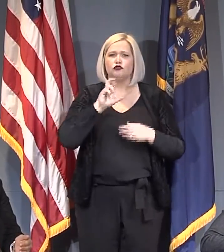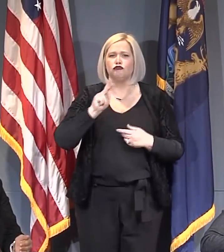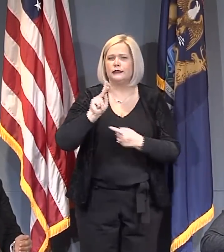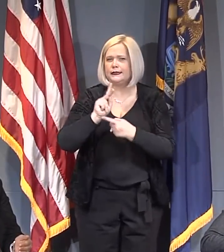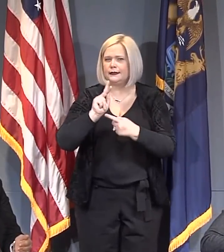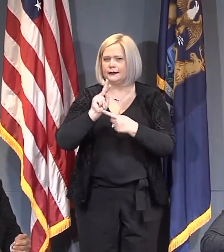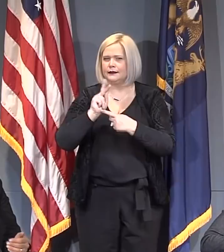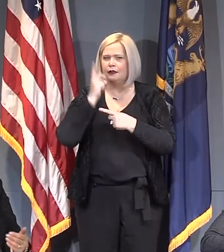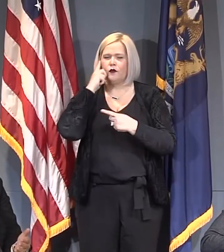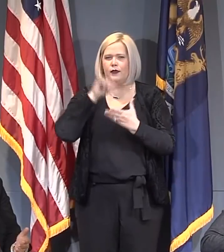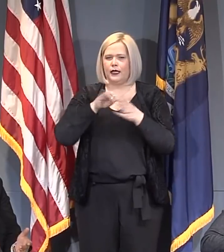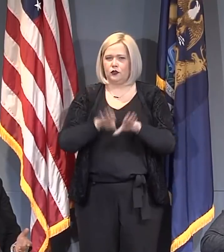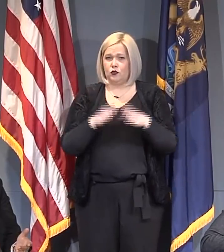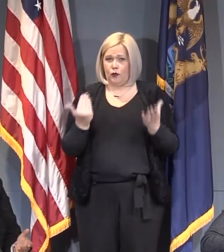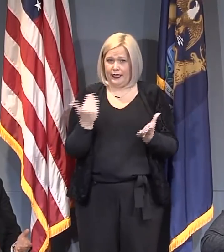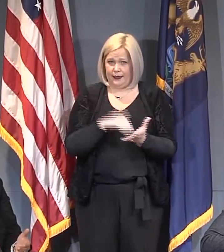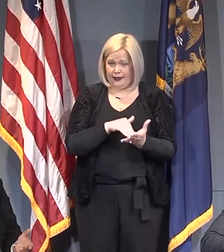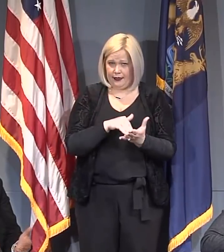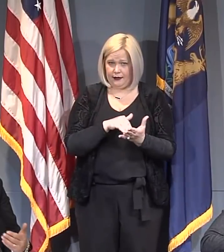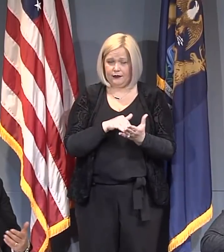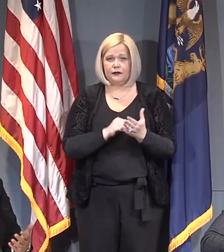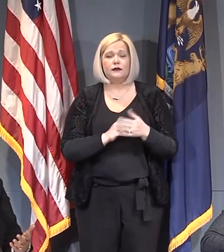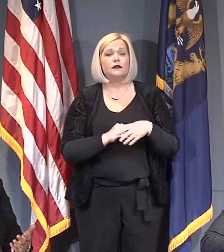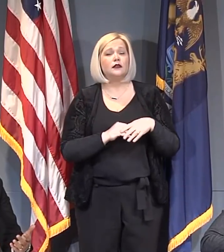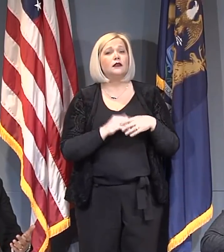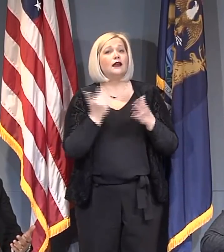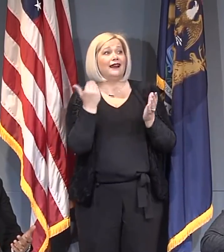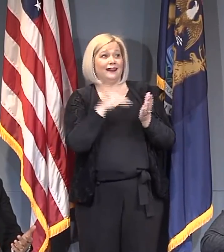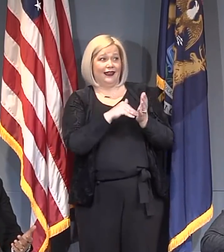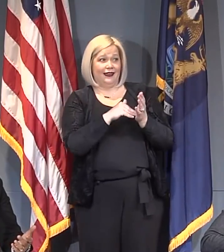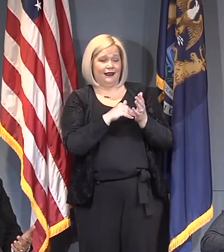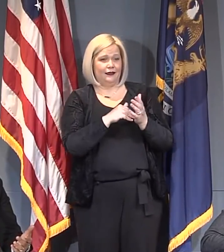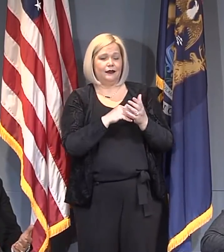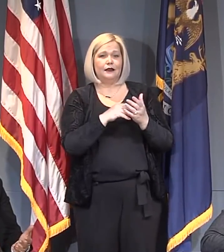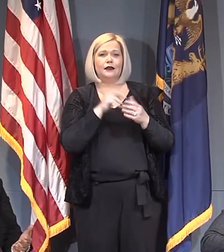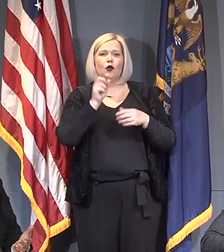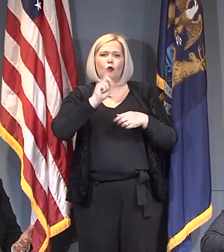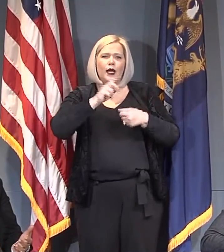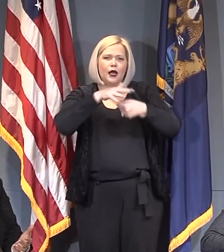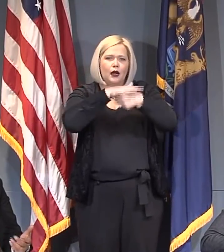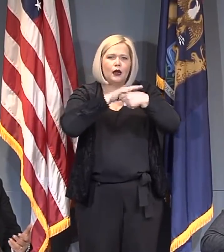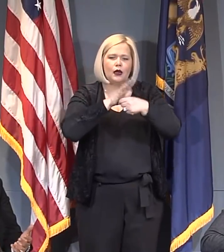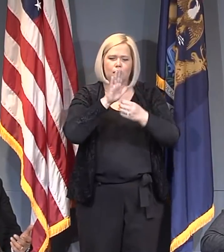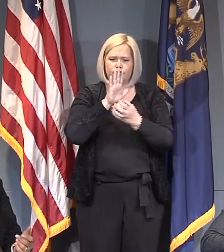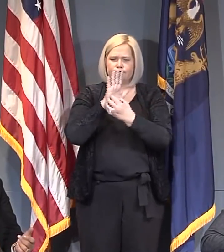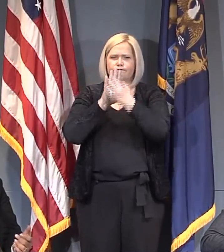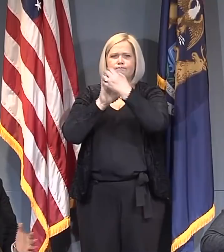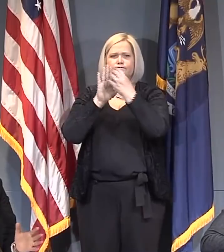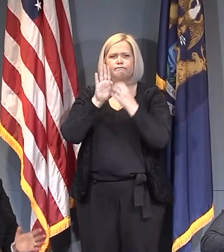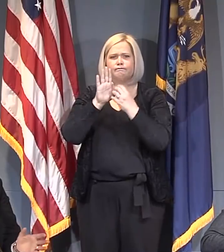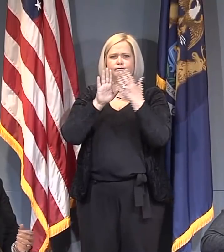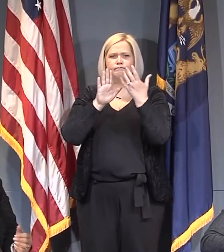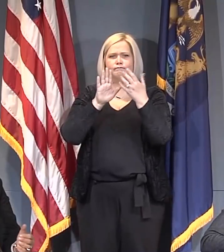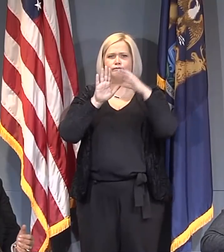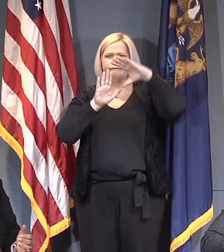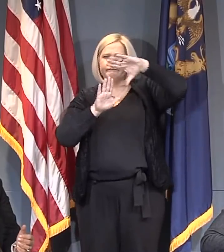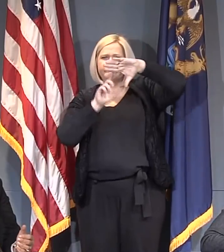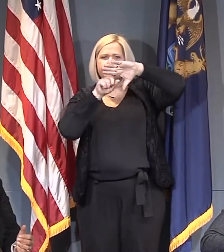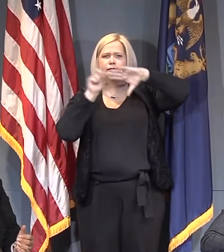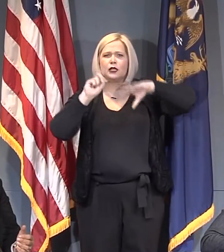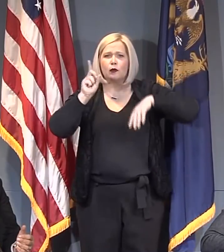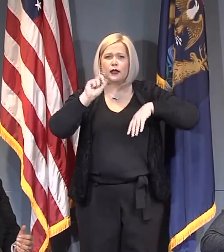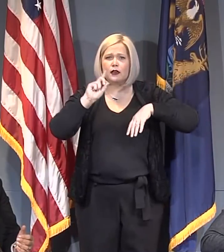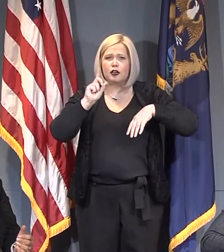a particular sector. On top of the fact that where it is in a region of our state matters as well. There are states, or there are regions